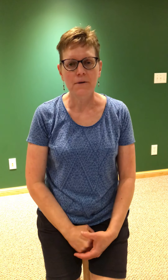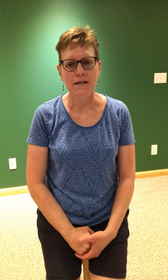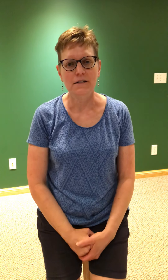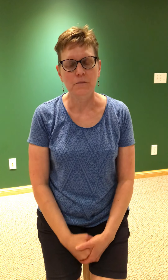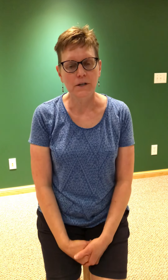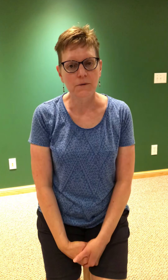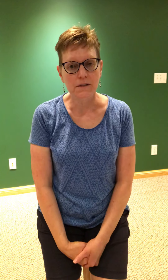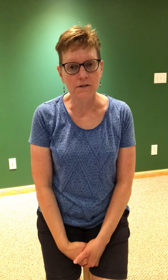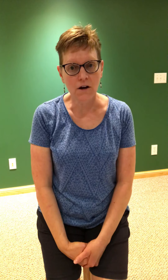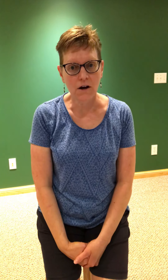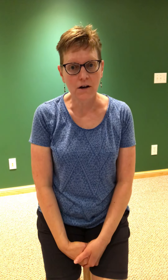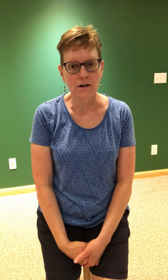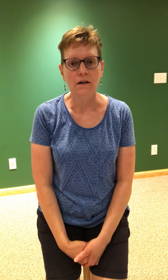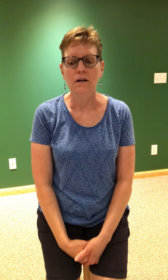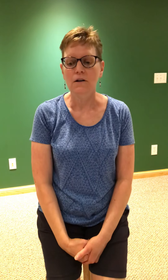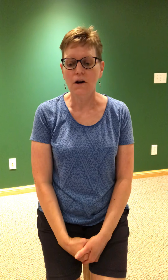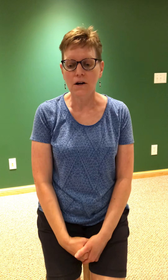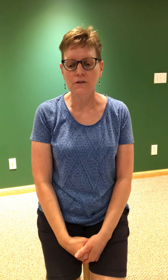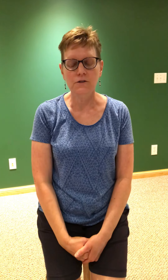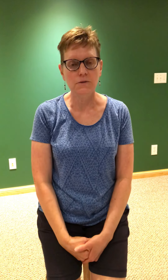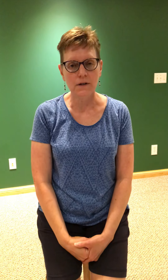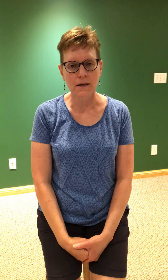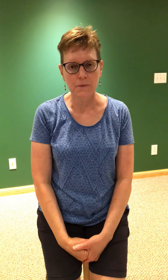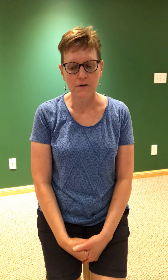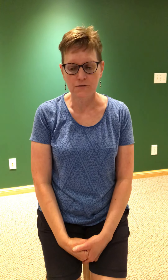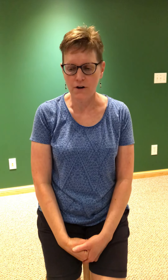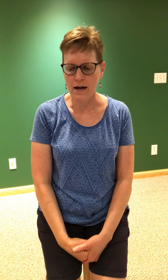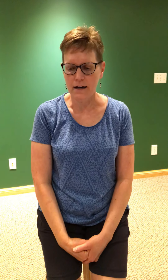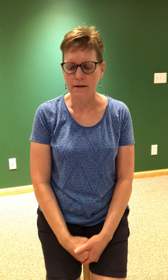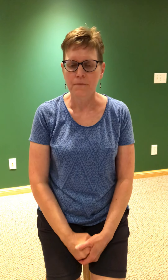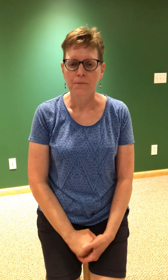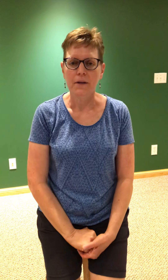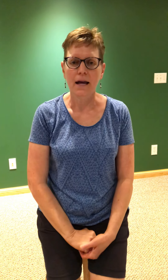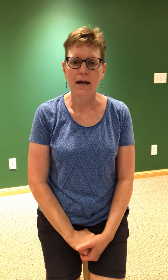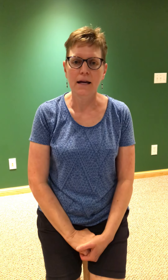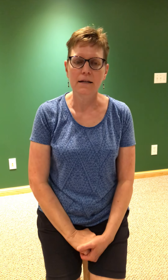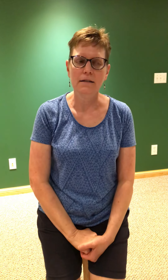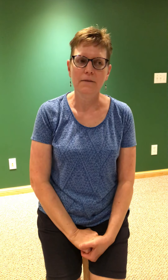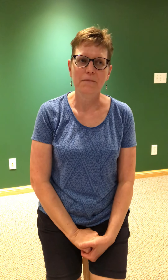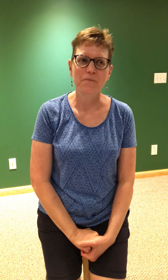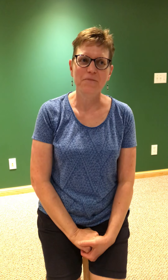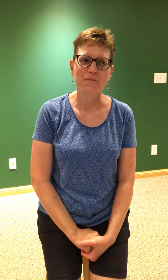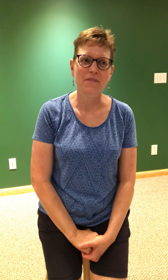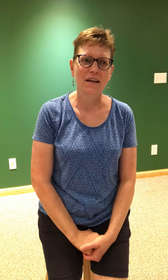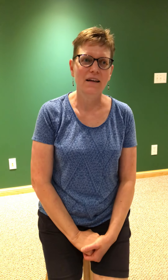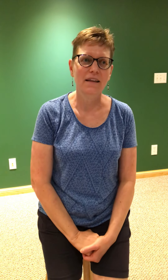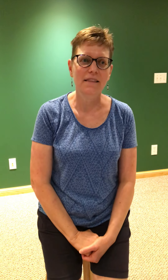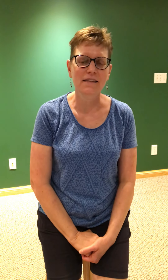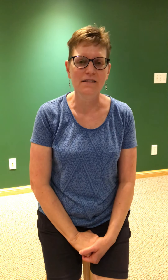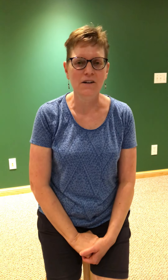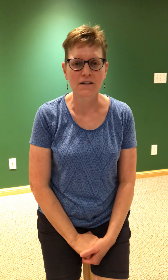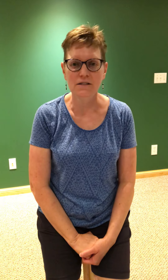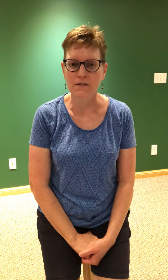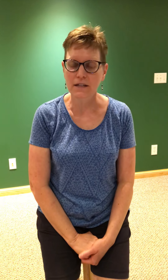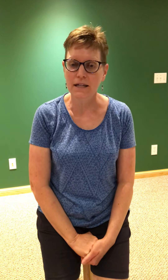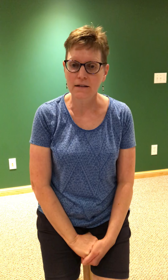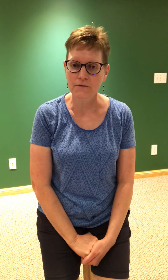wanted to bring you a song called Do Not Be Afraid. And this song is very